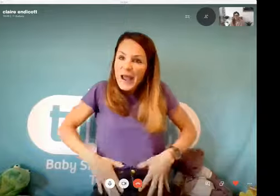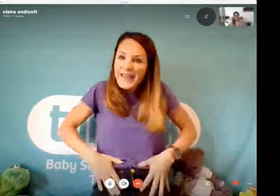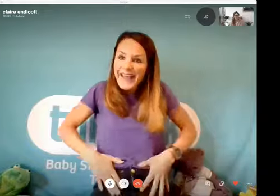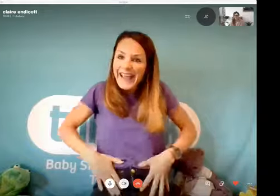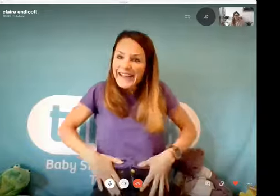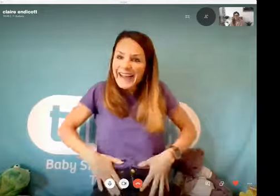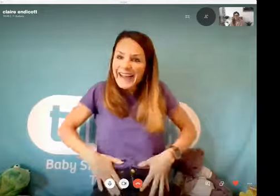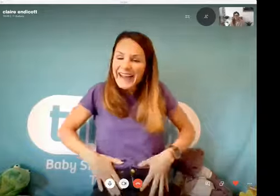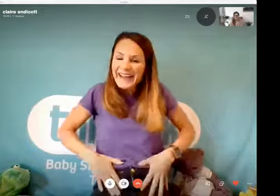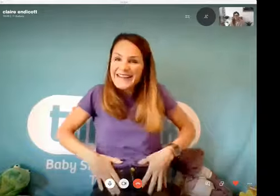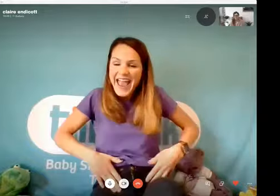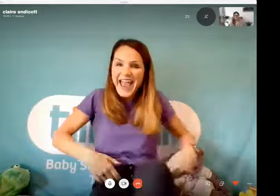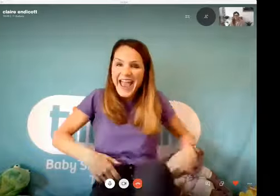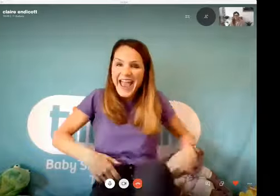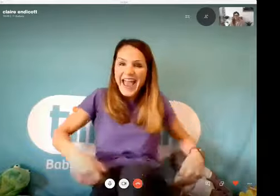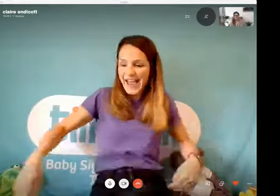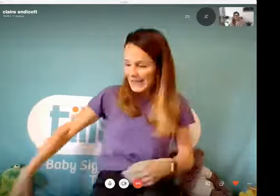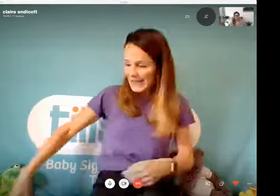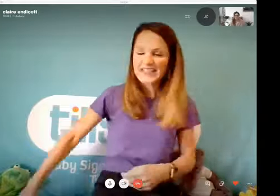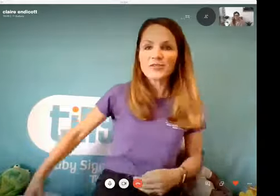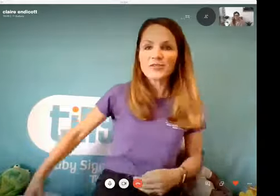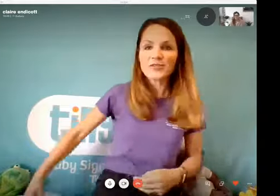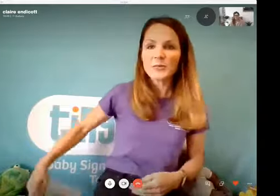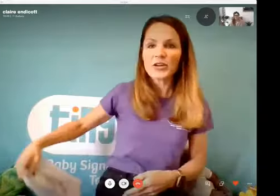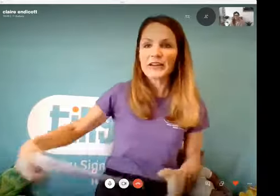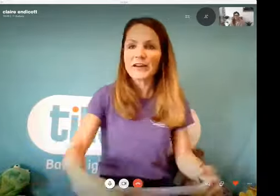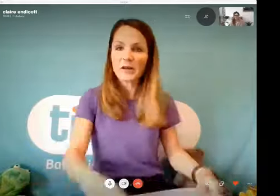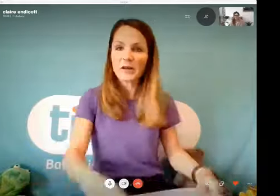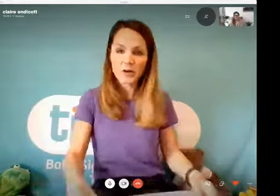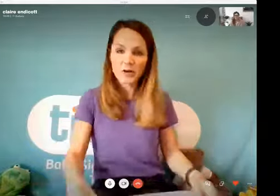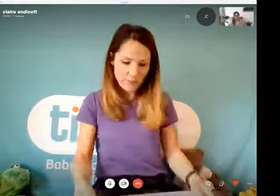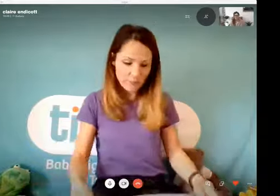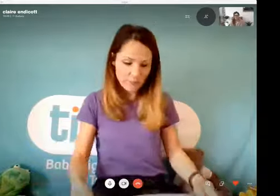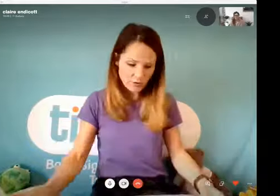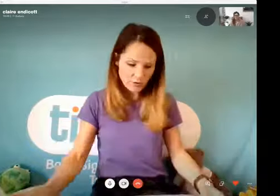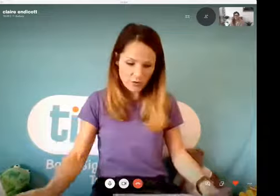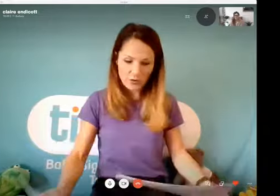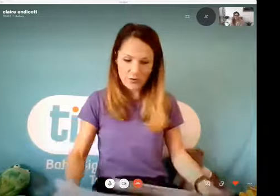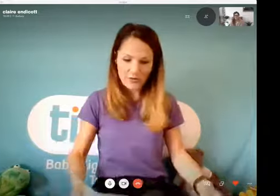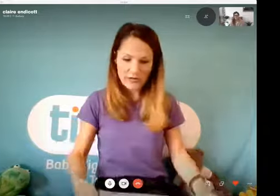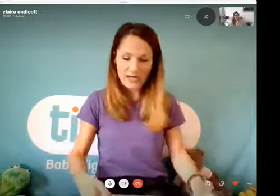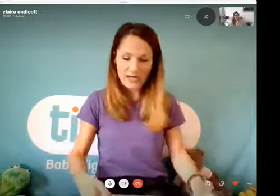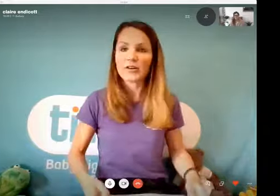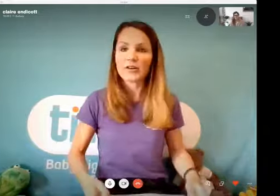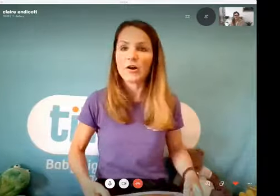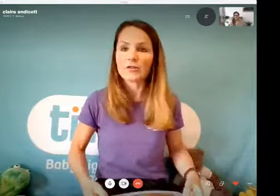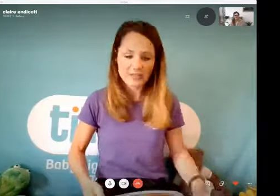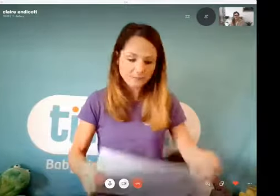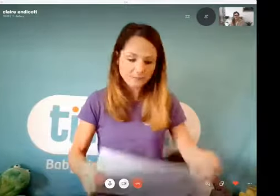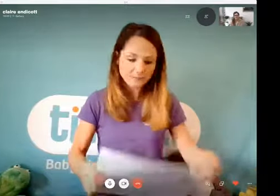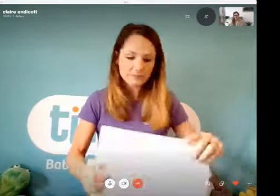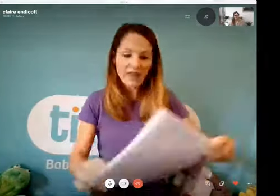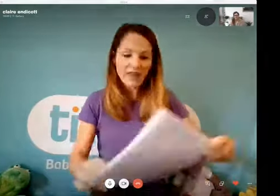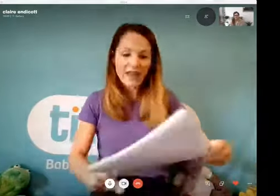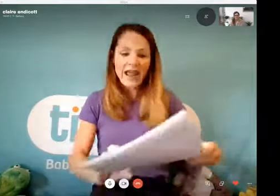nappy. There's loads more you can add around it, but I don't want to bamboozle you with lots.